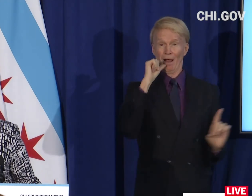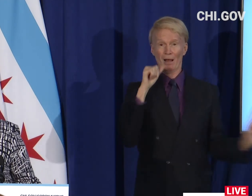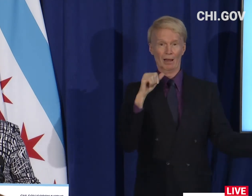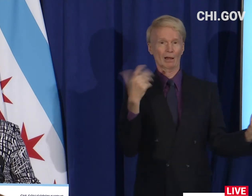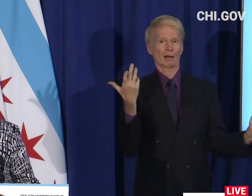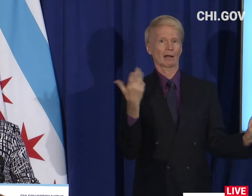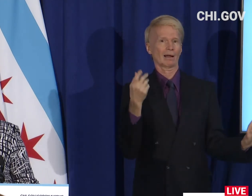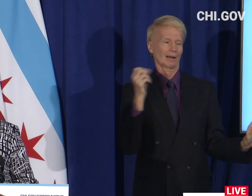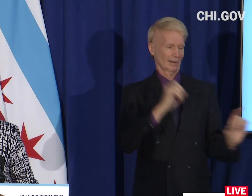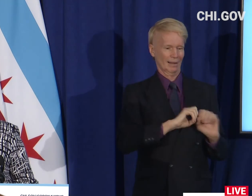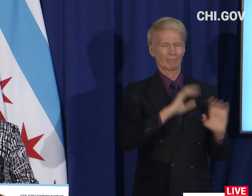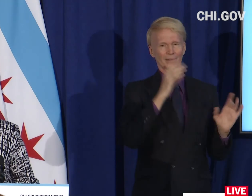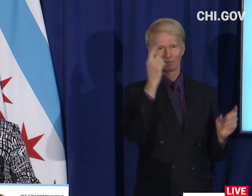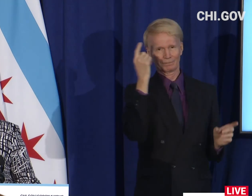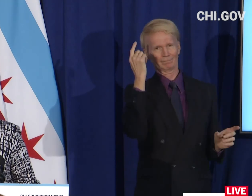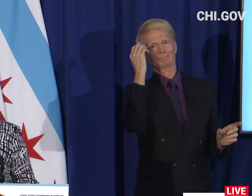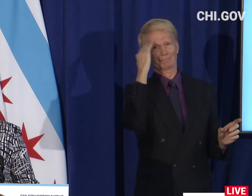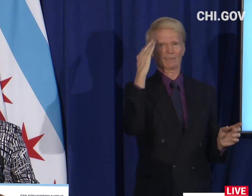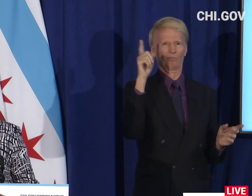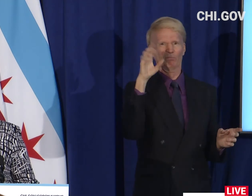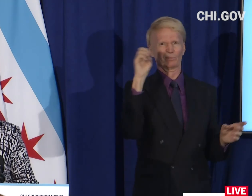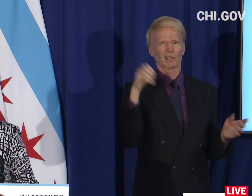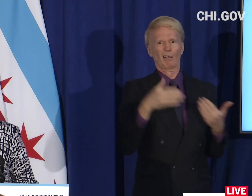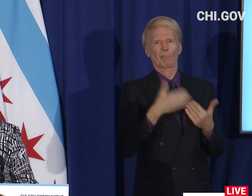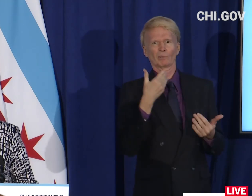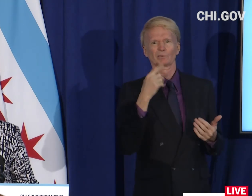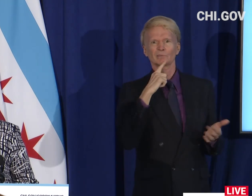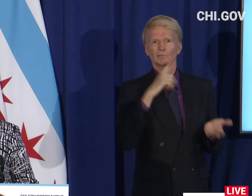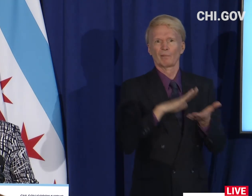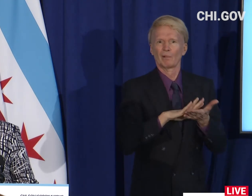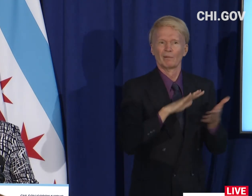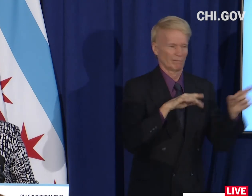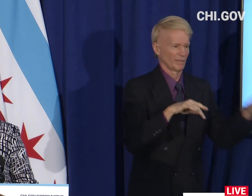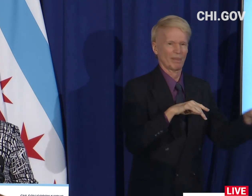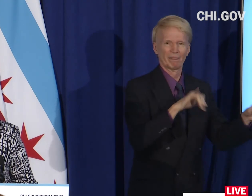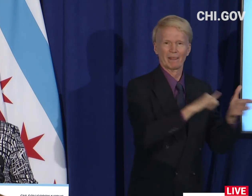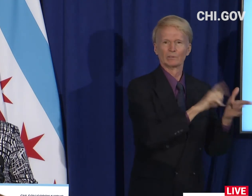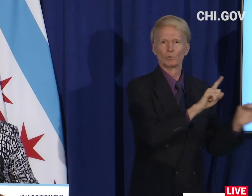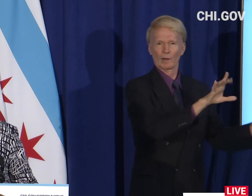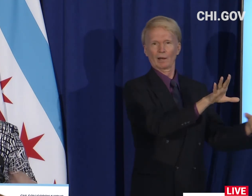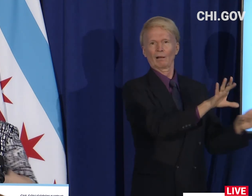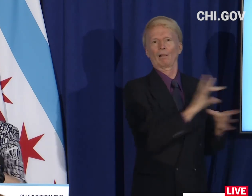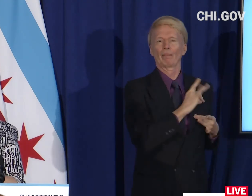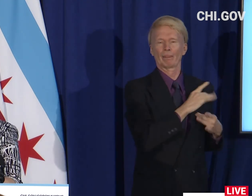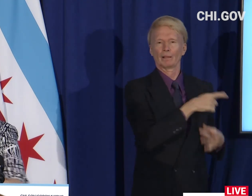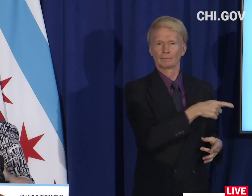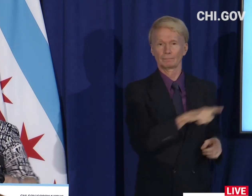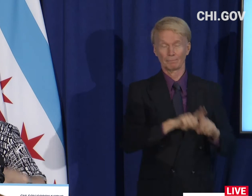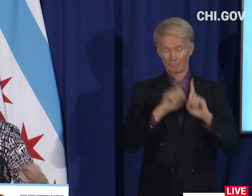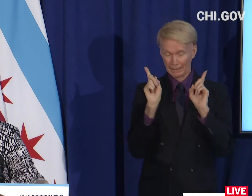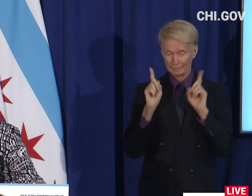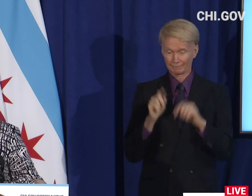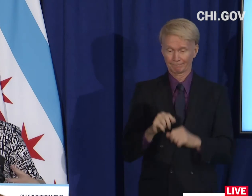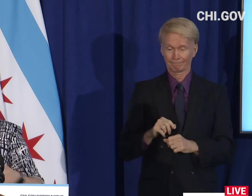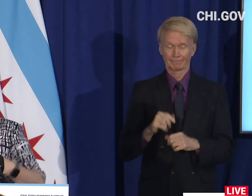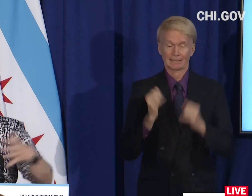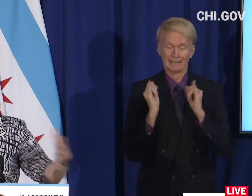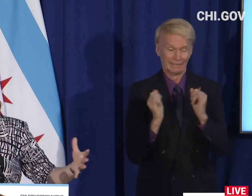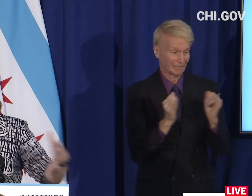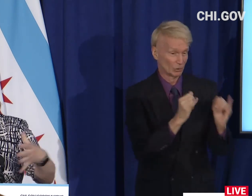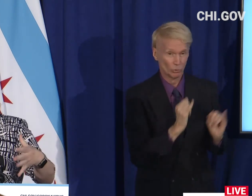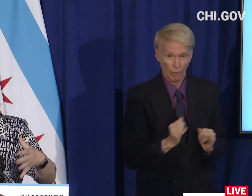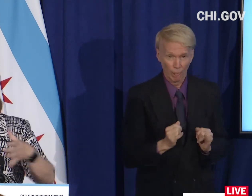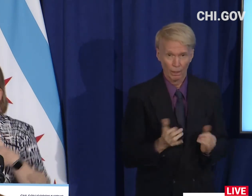almost certainly where she acquired it. But the great majority of the time, we are not as easily on an individual case level